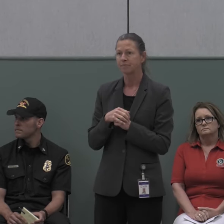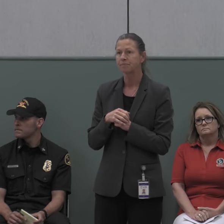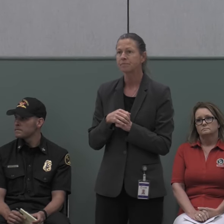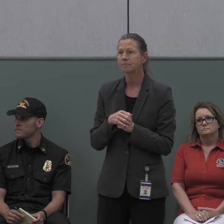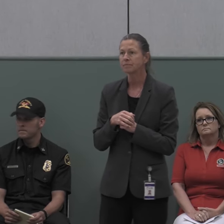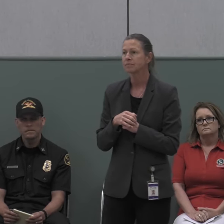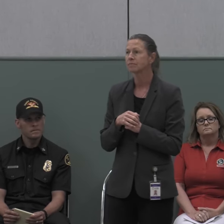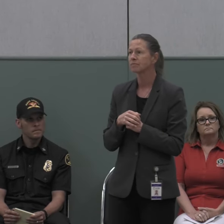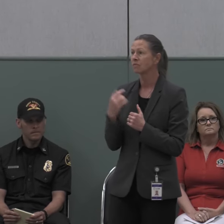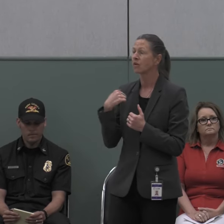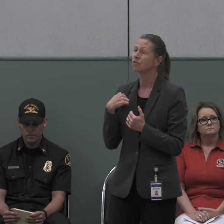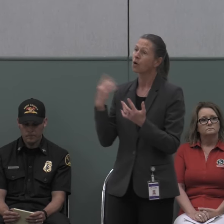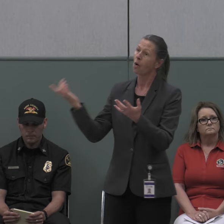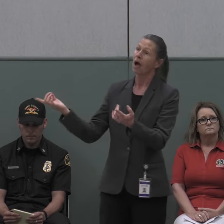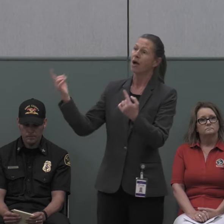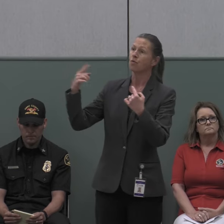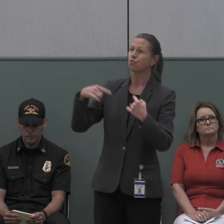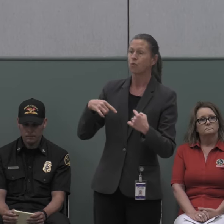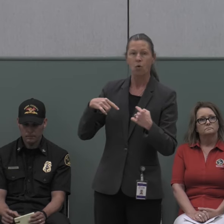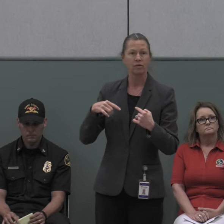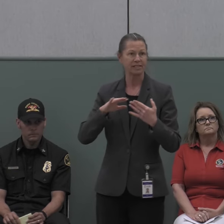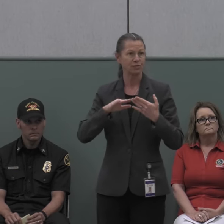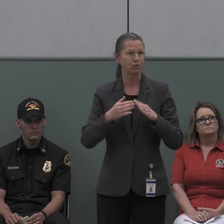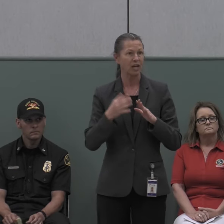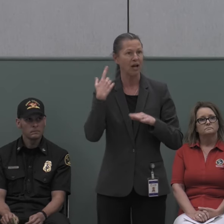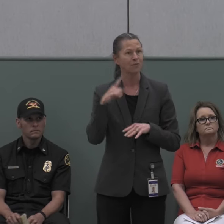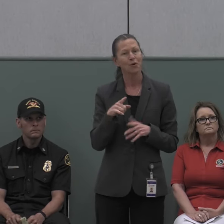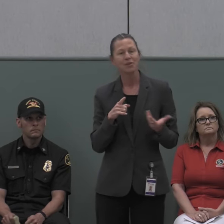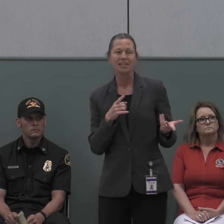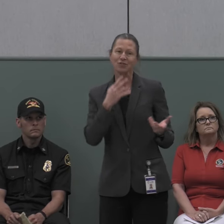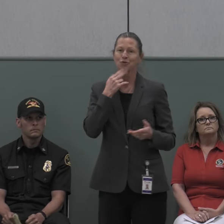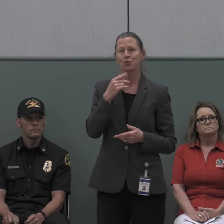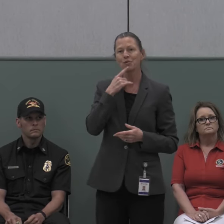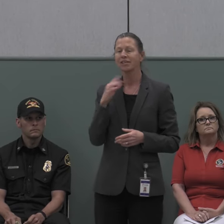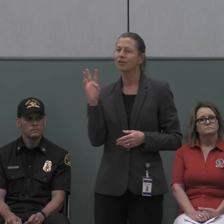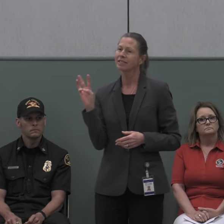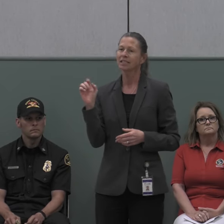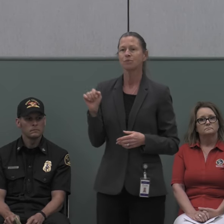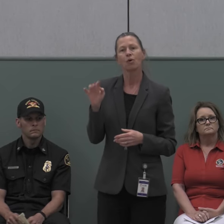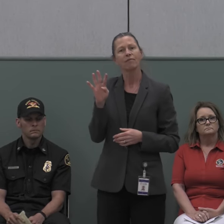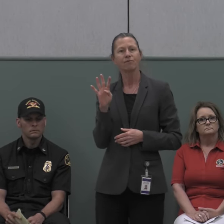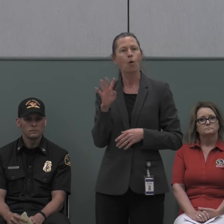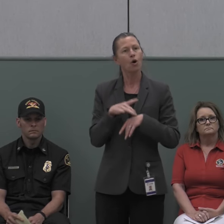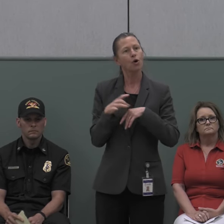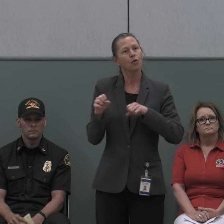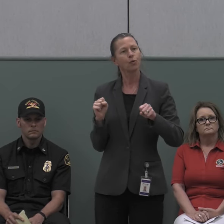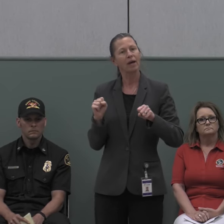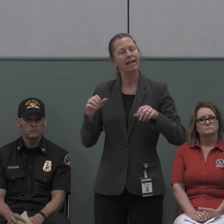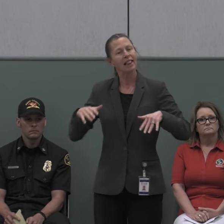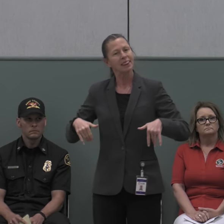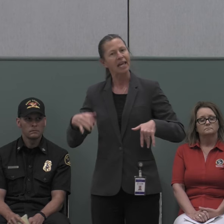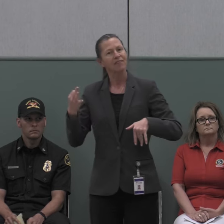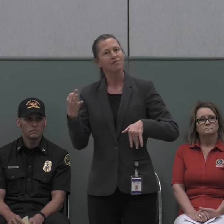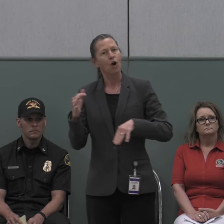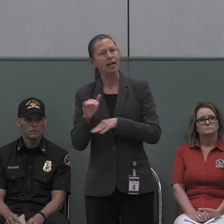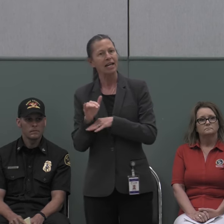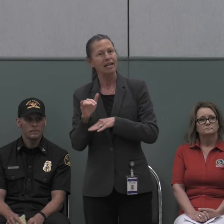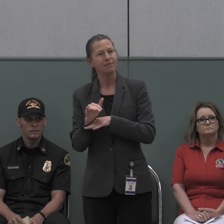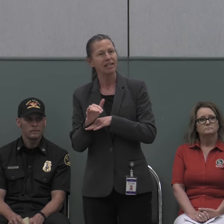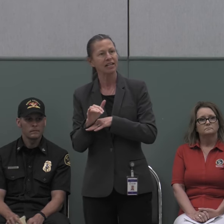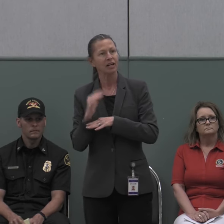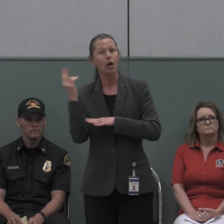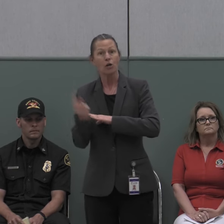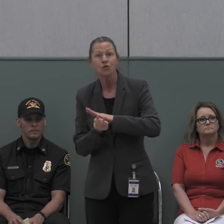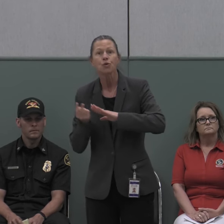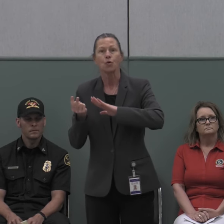So I rolled into town for this cute little 6.4 earthquake late on Friday evening, 2 hours before we